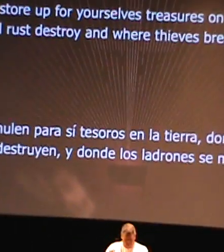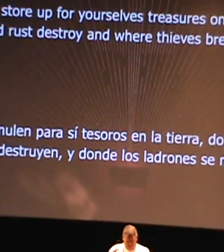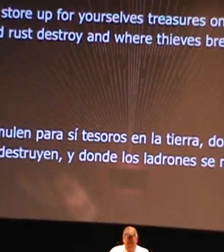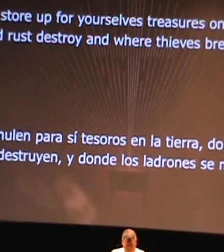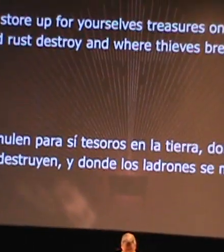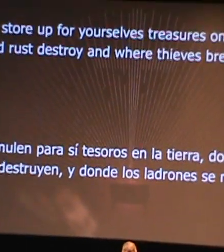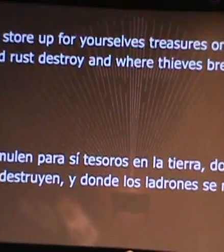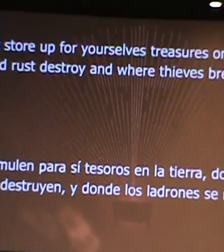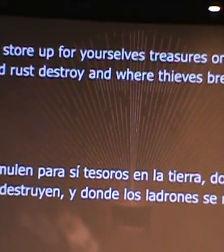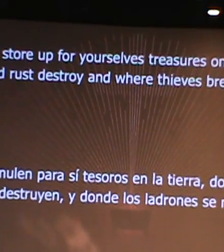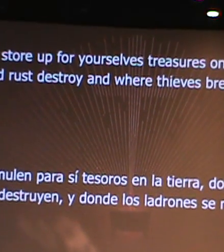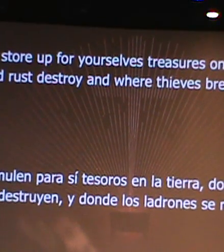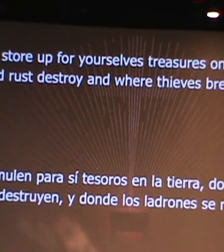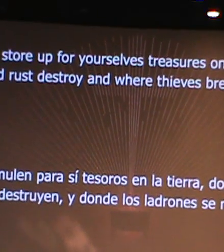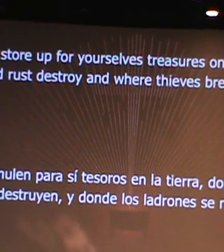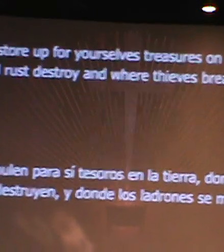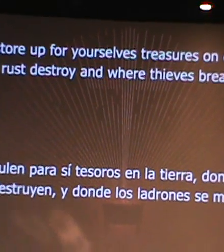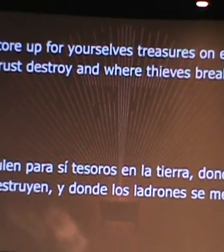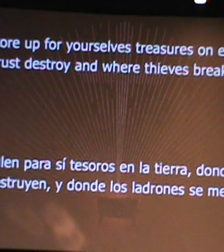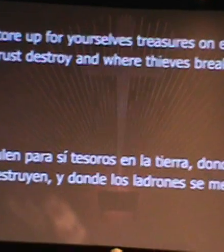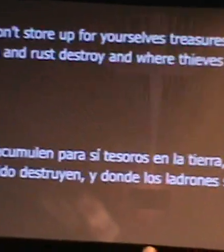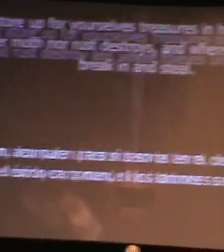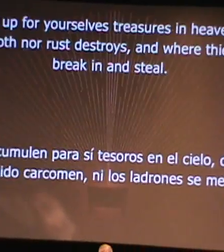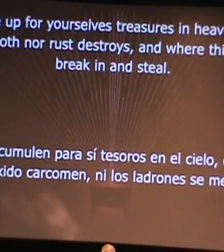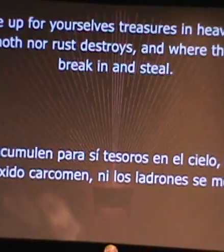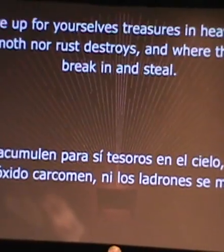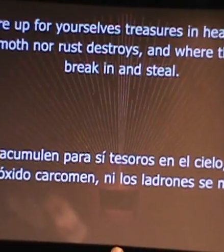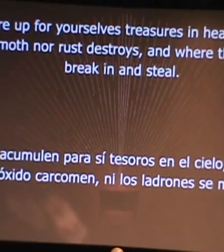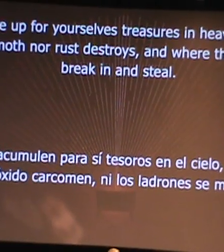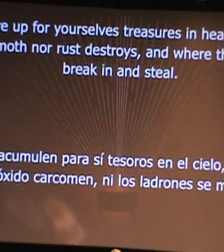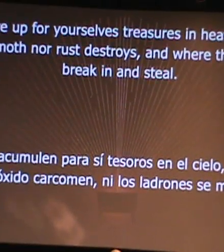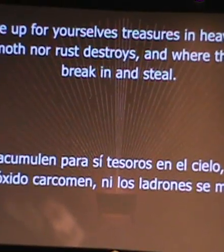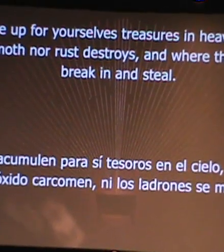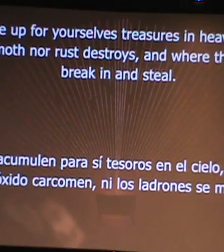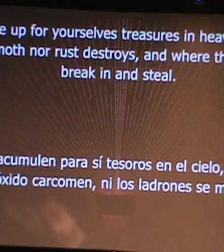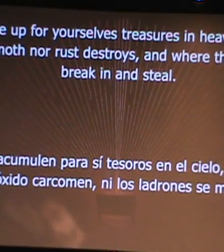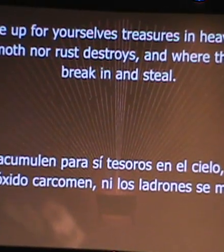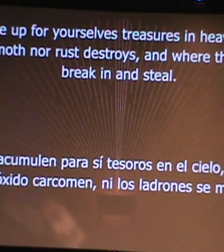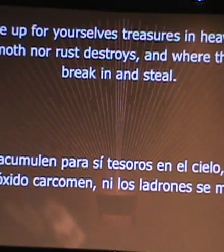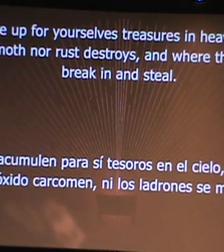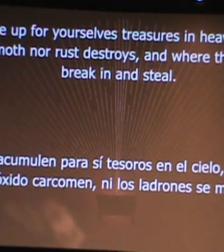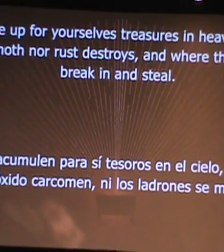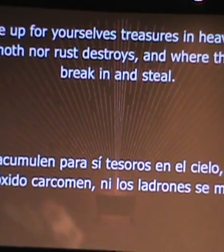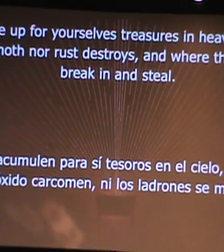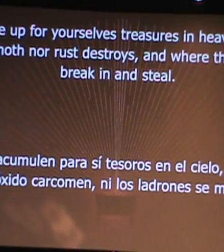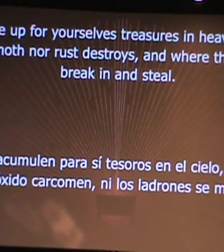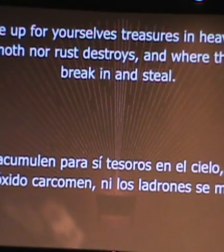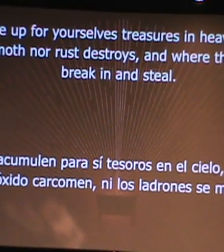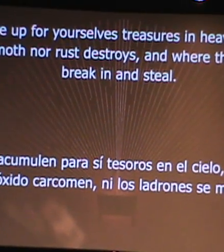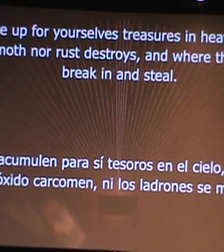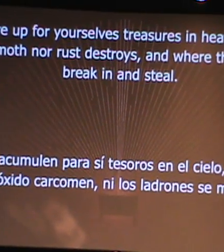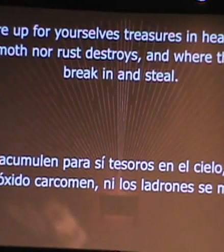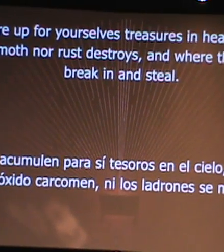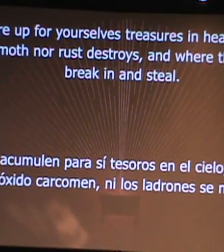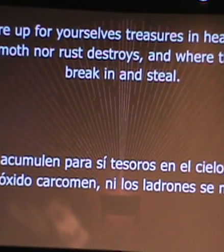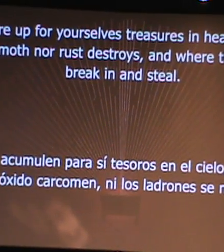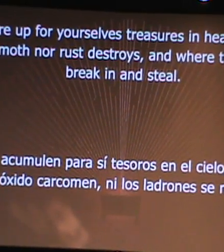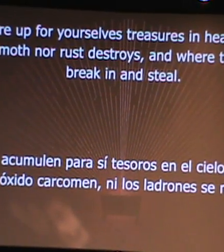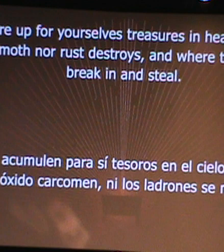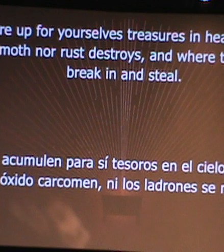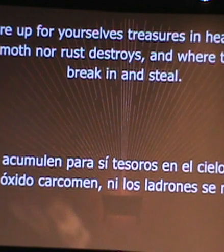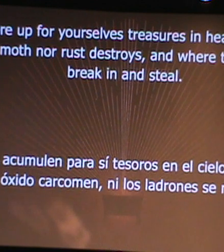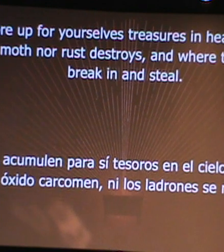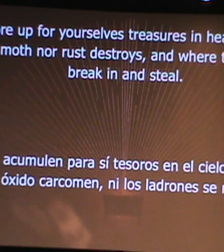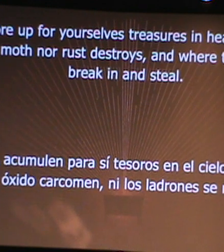rust destroy, and where thieves break in and steal. But store up for yourselves treasures in heaven where neither